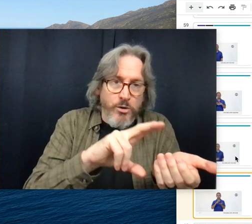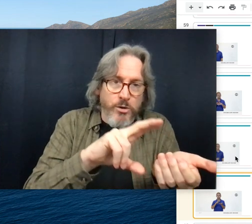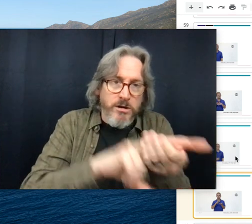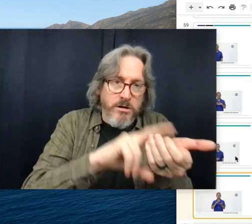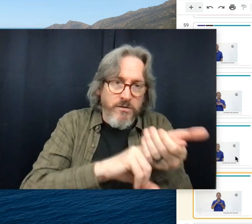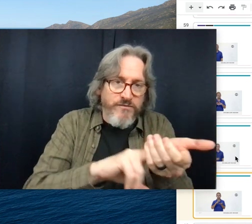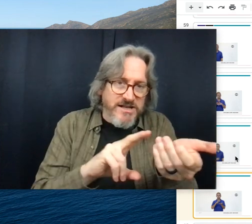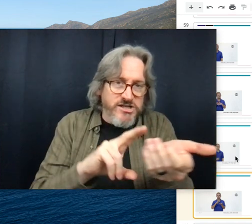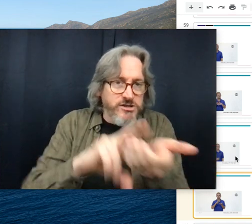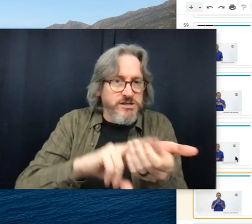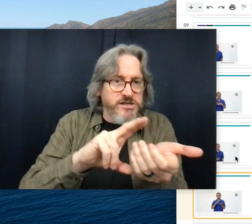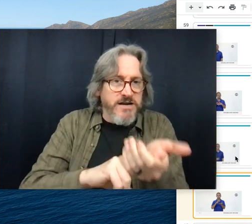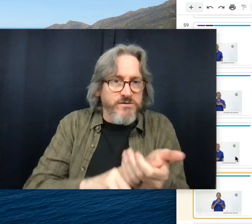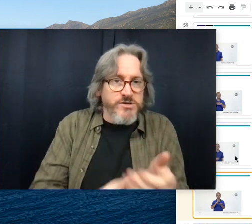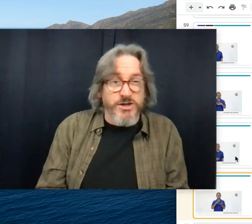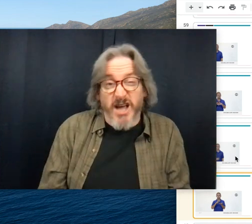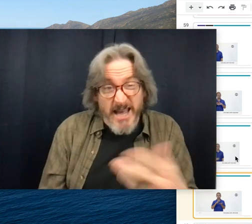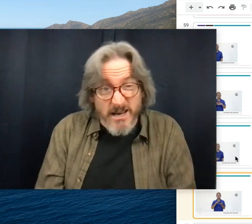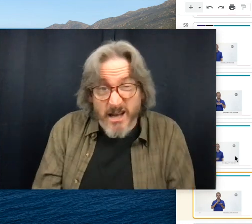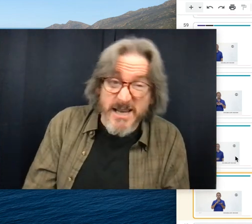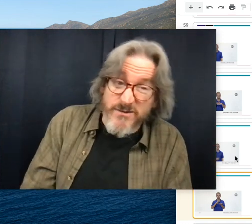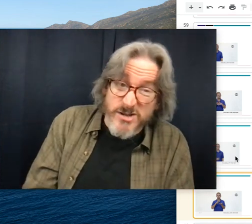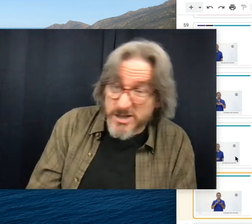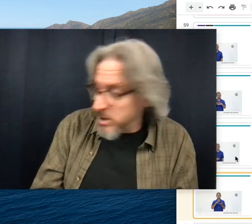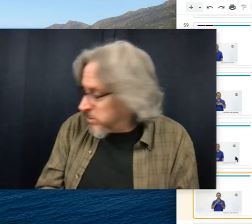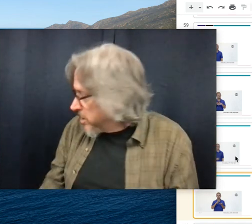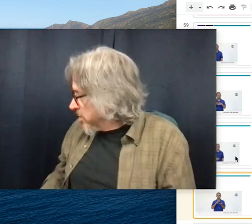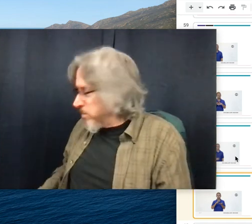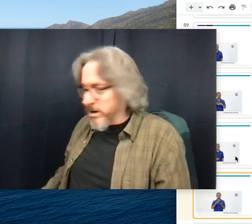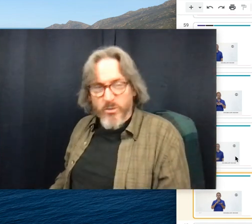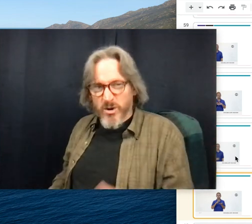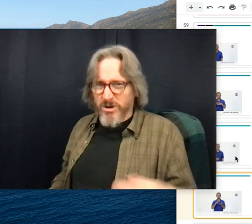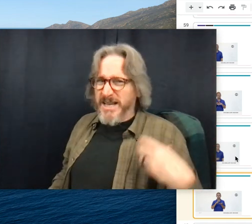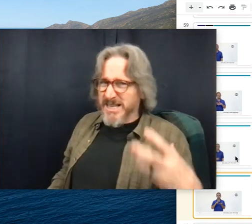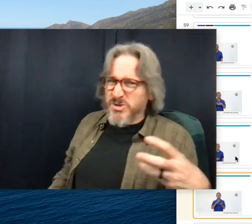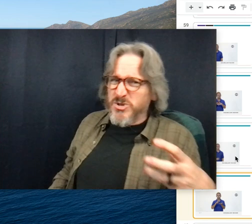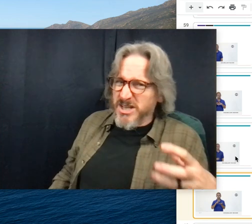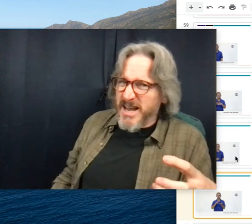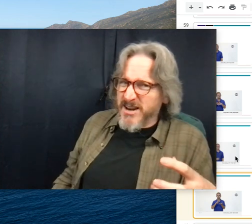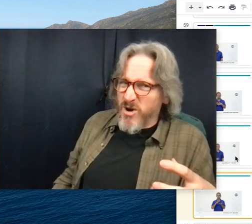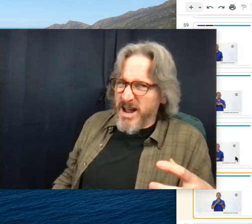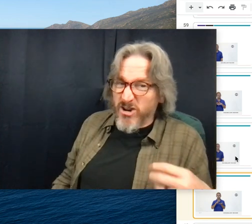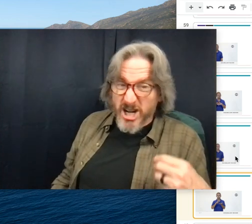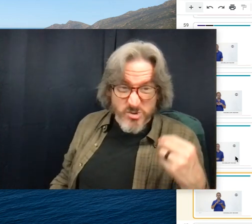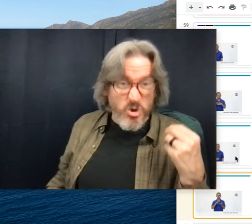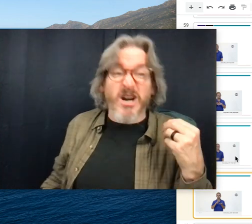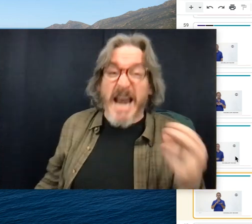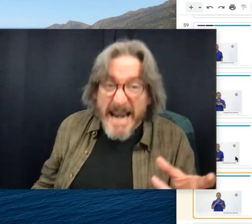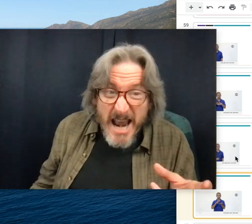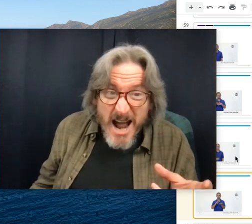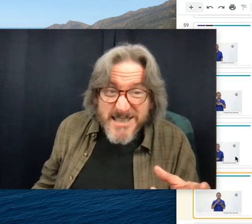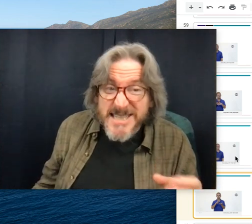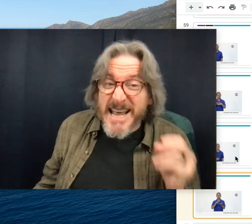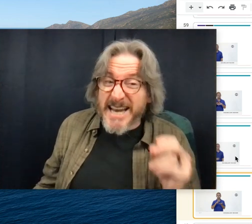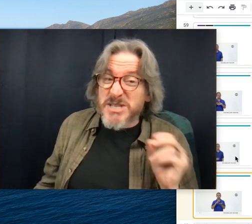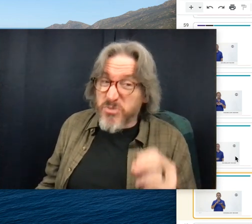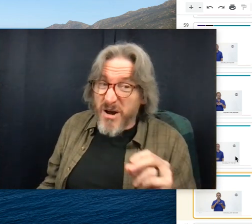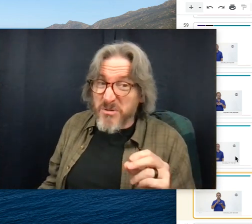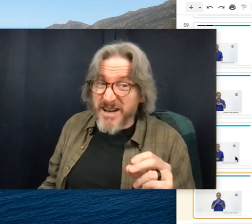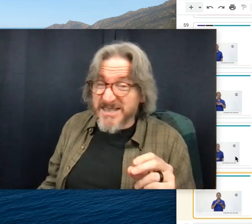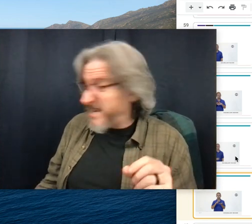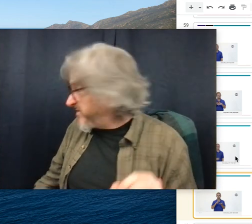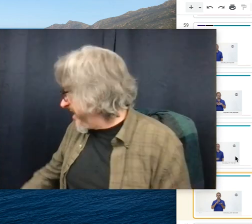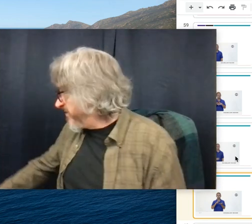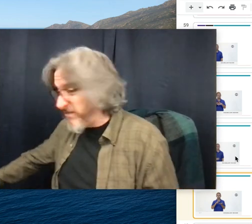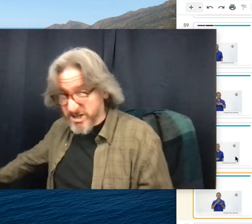So that's the sign for sushi. Again, it's San Francisco, where we don't really get sushi a lot in Ohio because we're landlocked, and it's